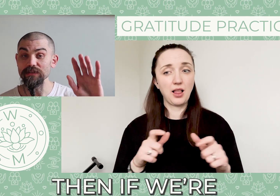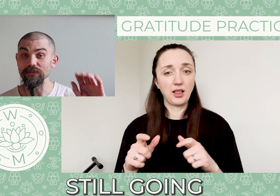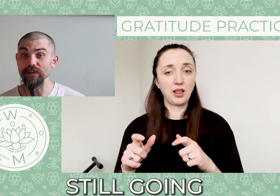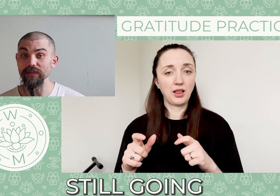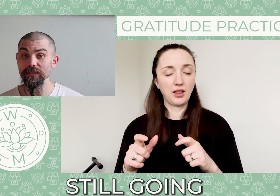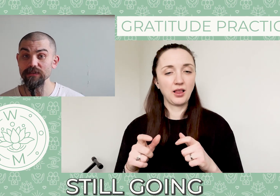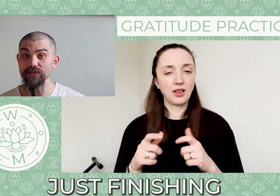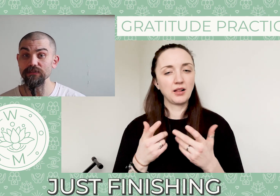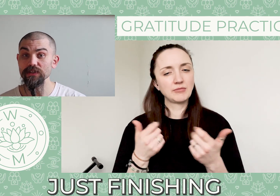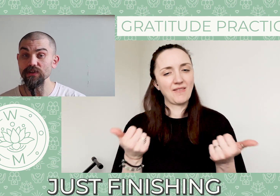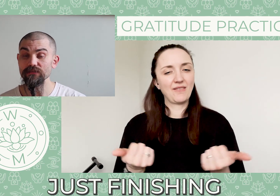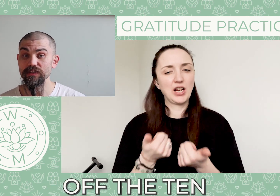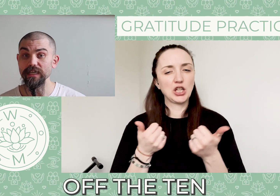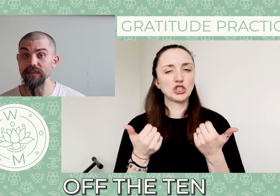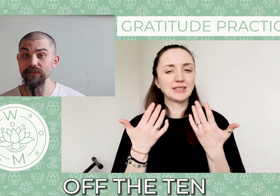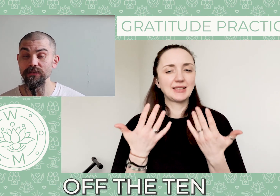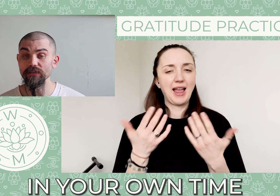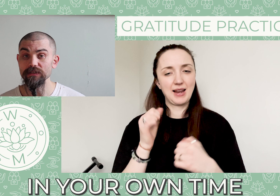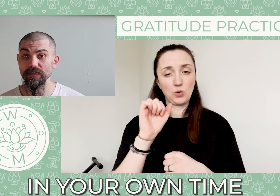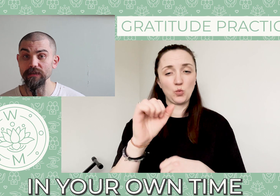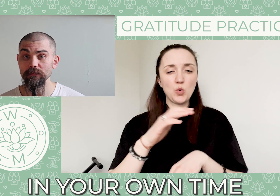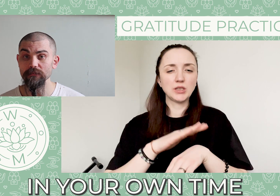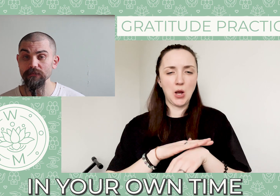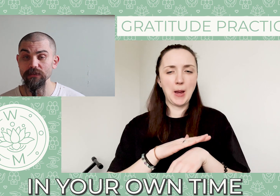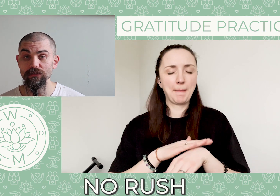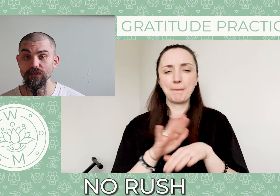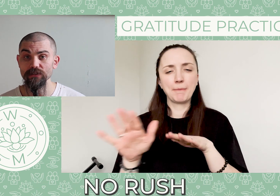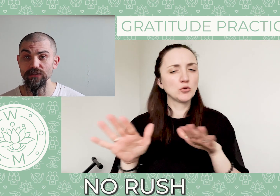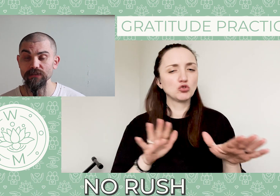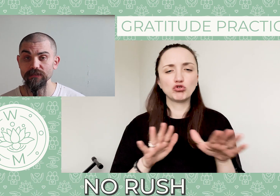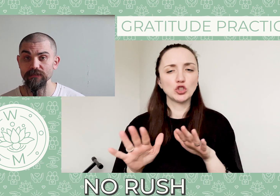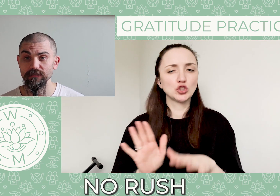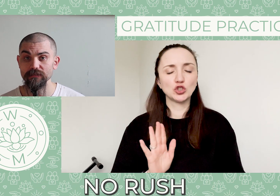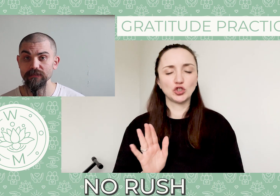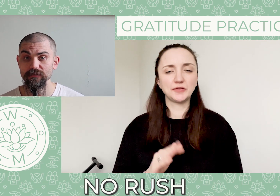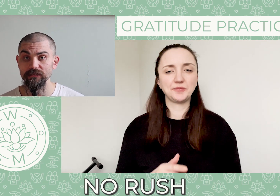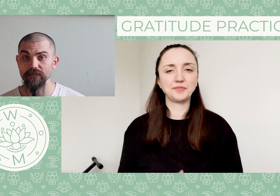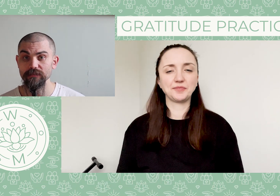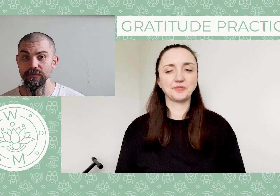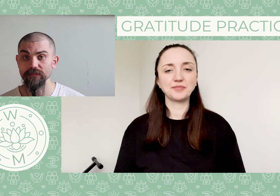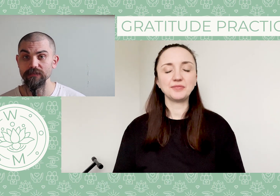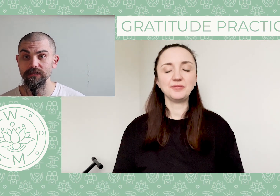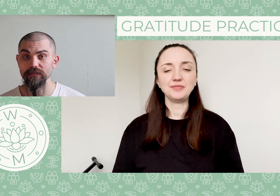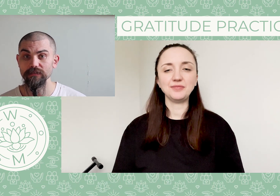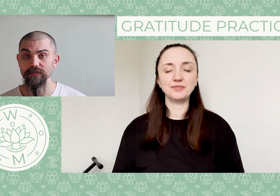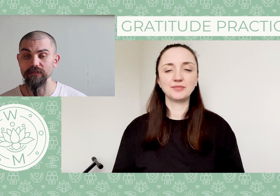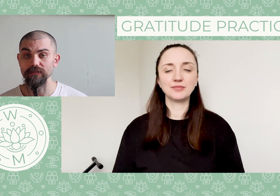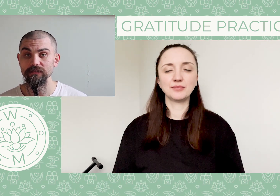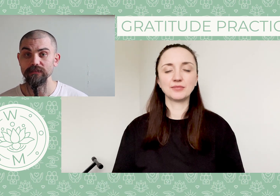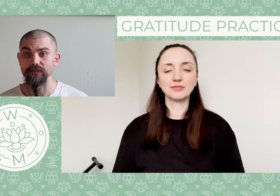And then if we're still going, just finishing off the 10 in your own time, no rush.